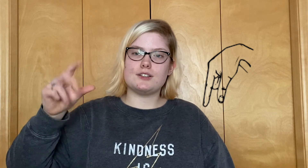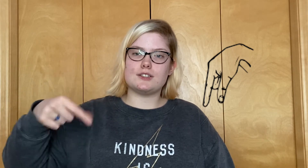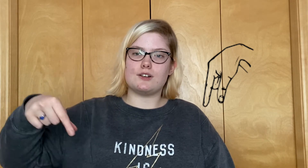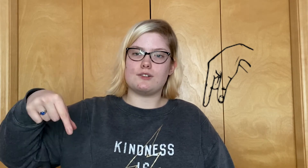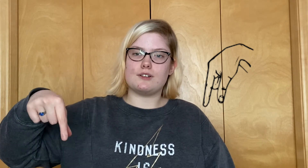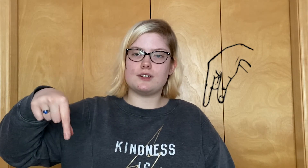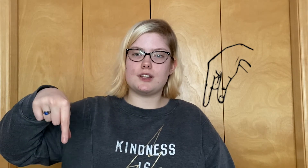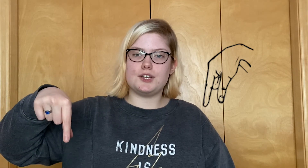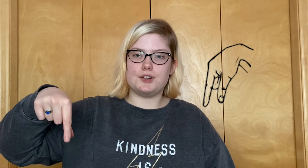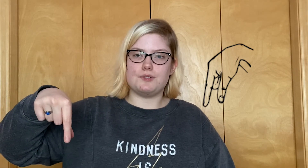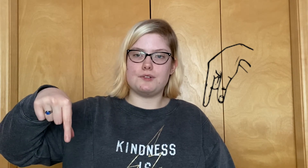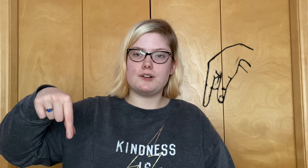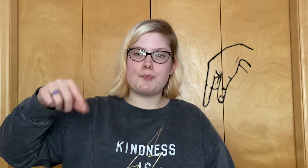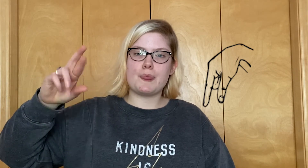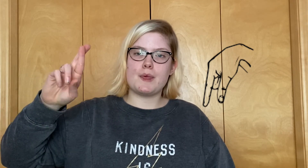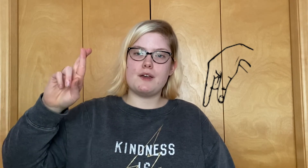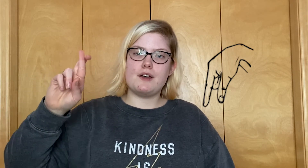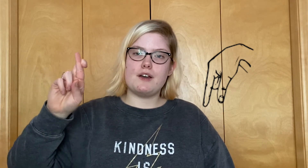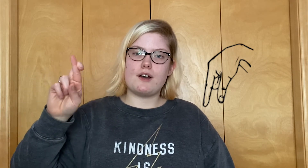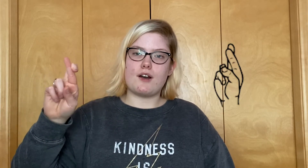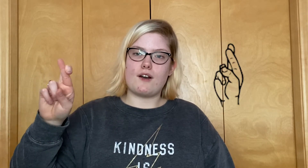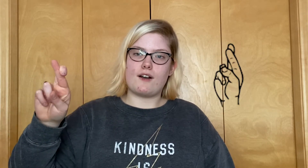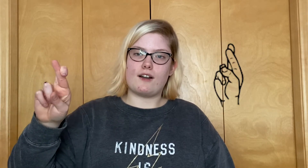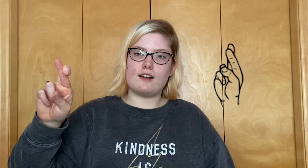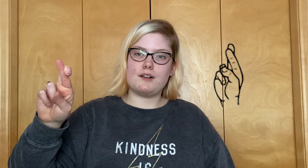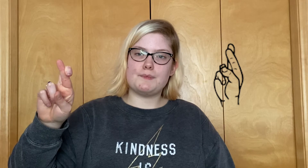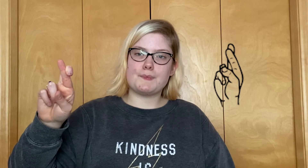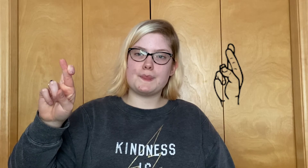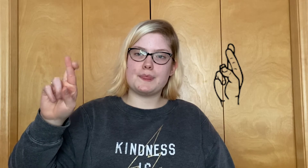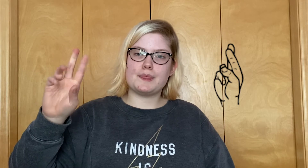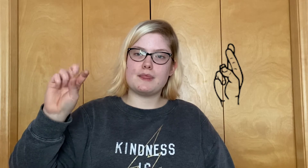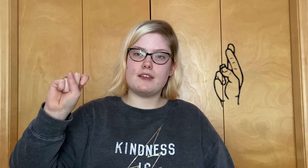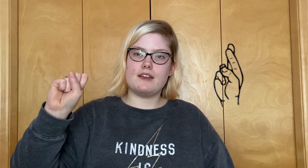So Q, R,